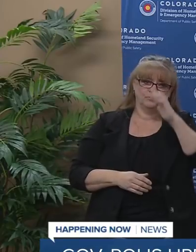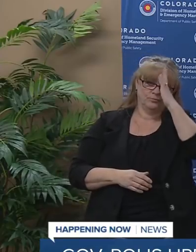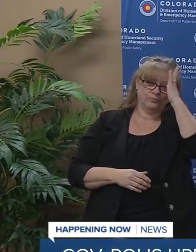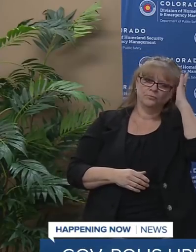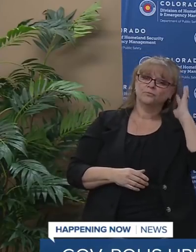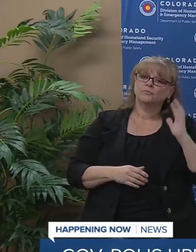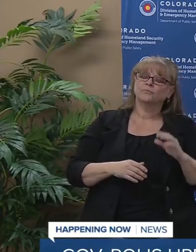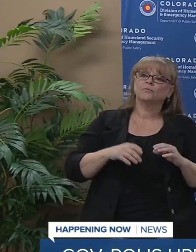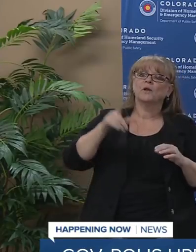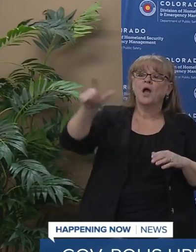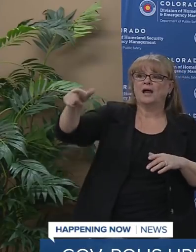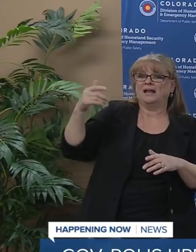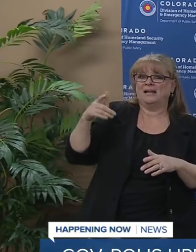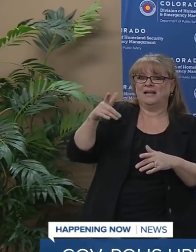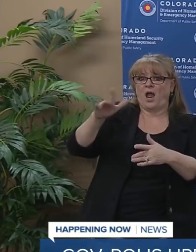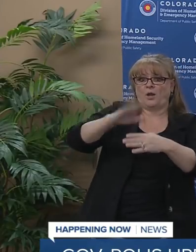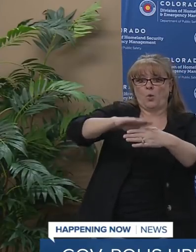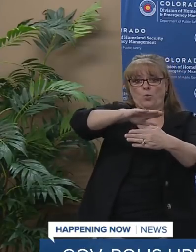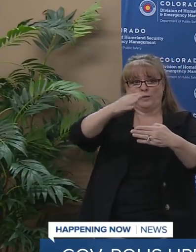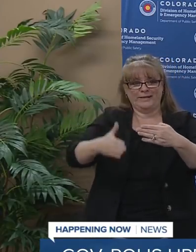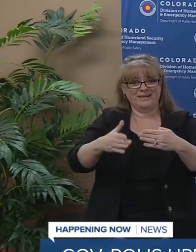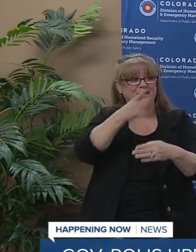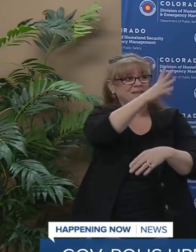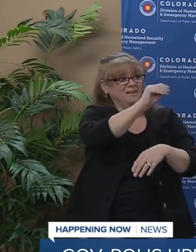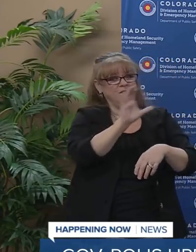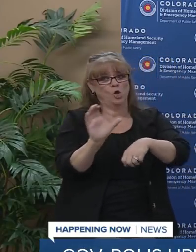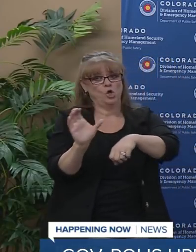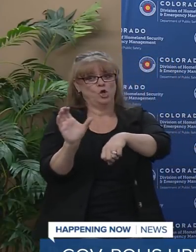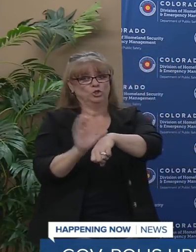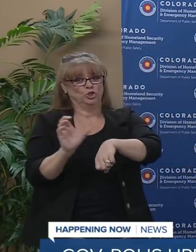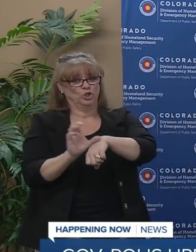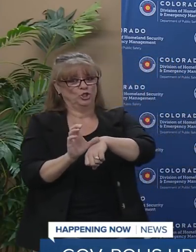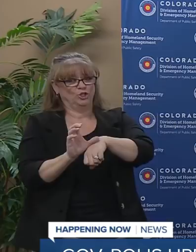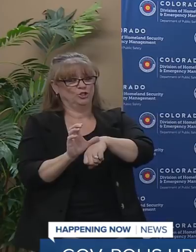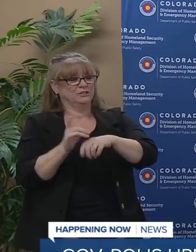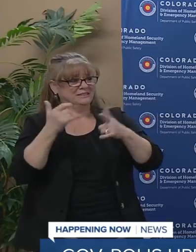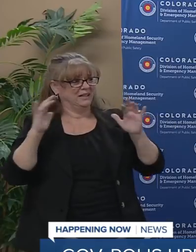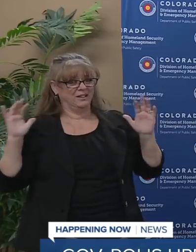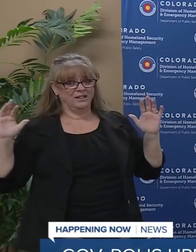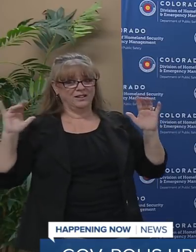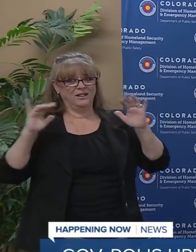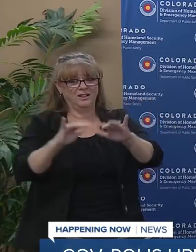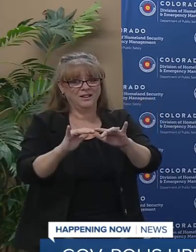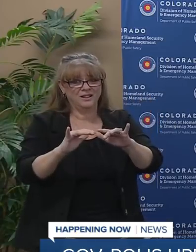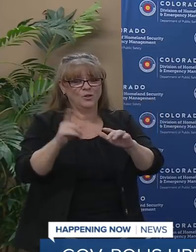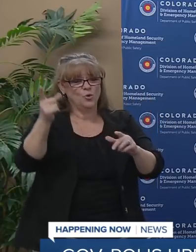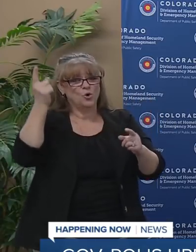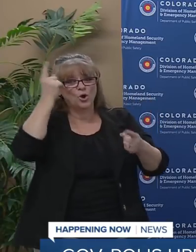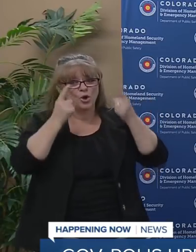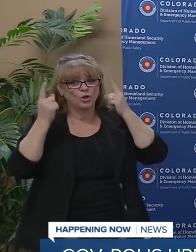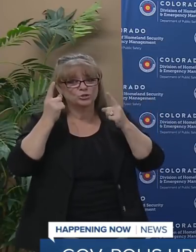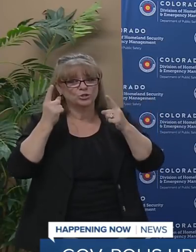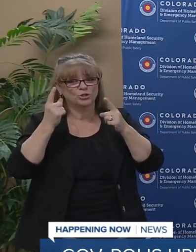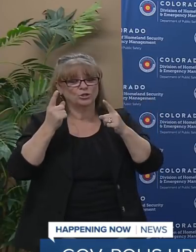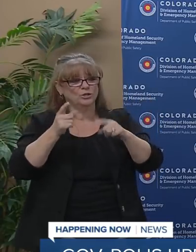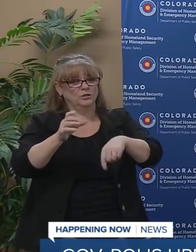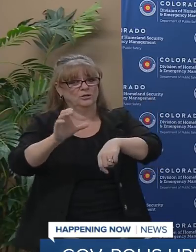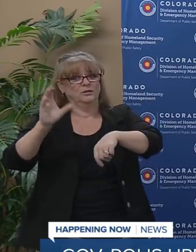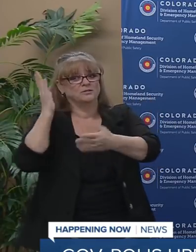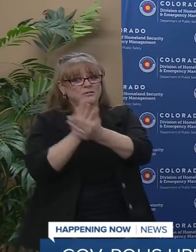gathering or considering gathering, is there any action that the state is thinking about taking to try to prevent them? And then are you guys keeping track of recovery numbers?